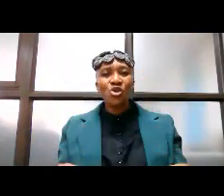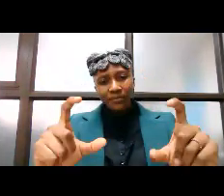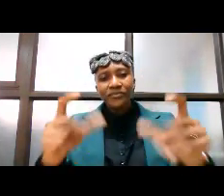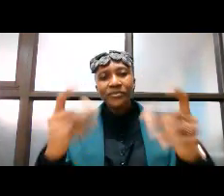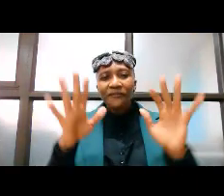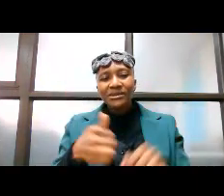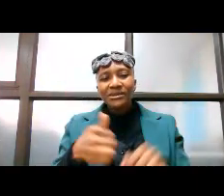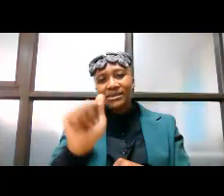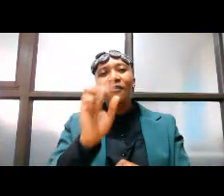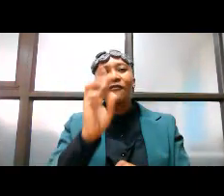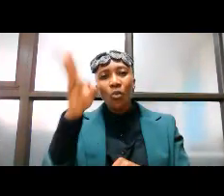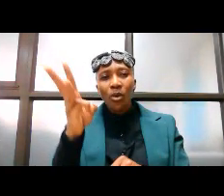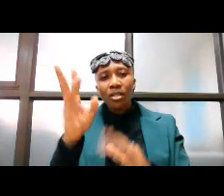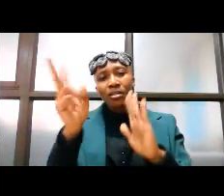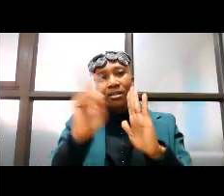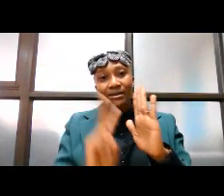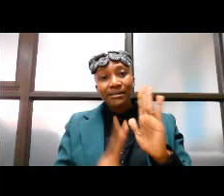yourself.